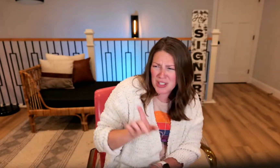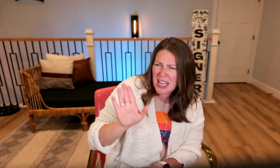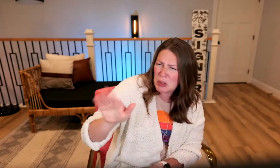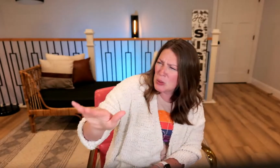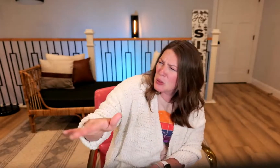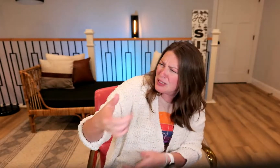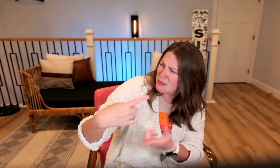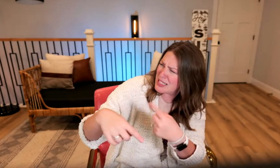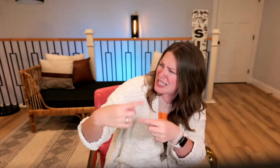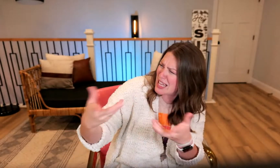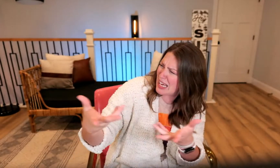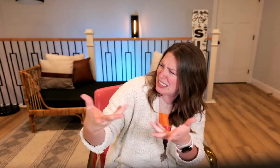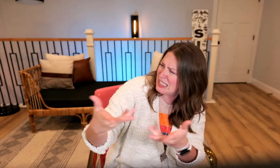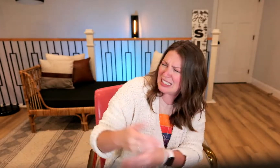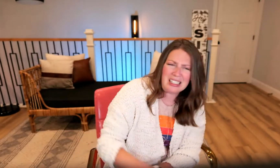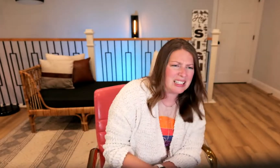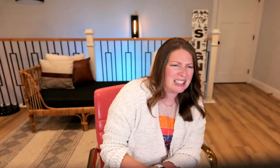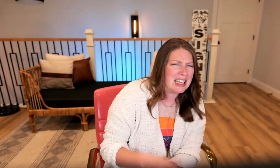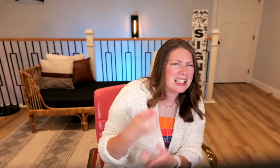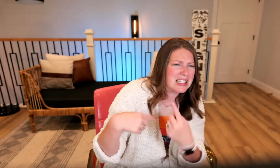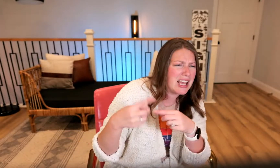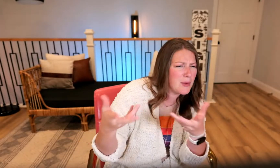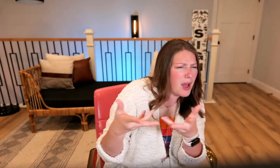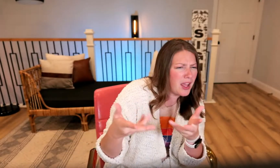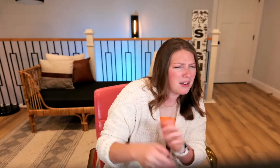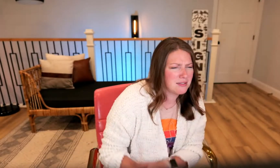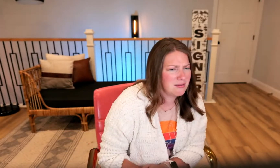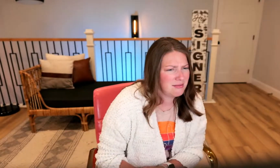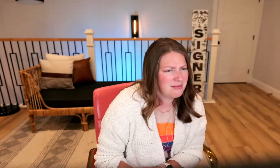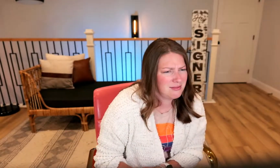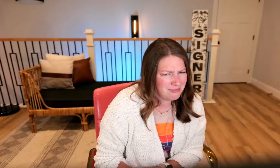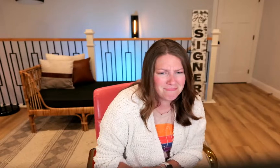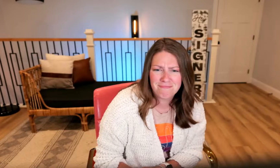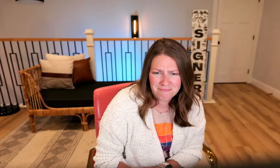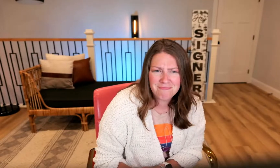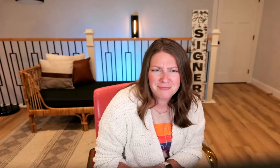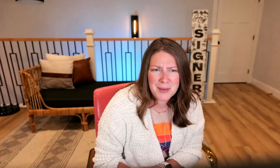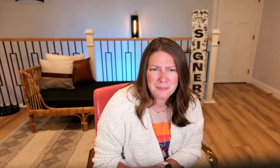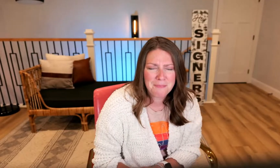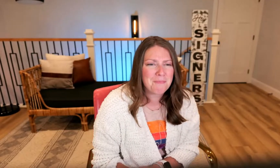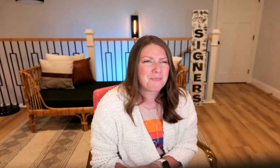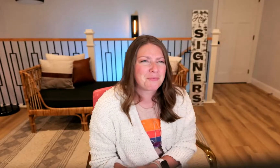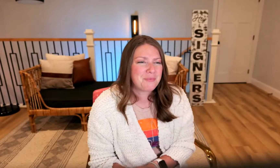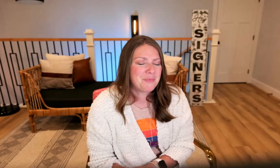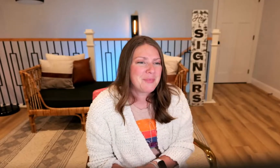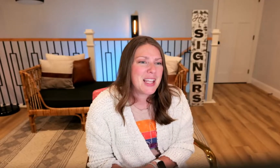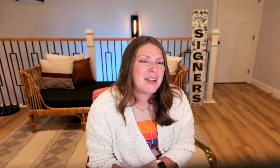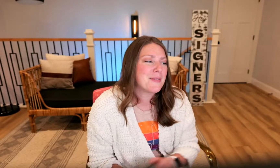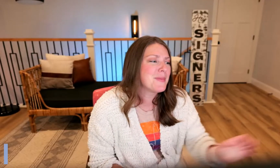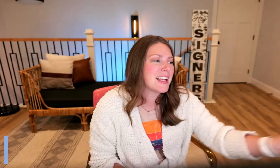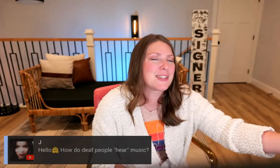say, what's that sign? Sign what? Yep. Okay, next